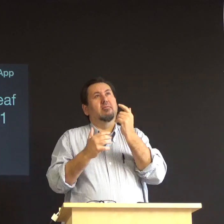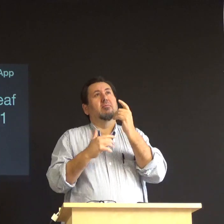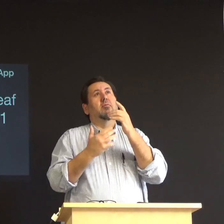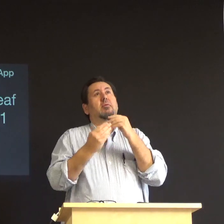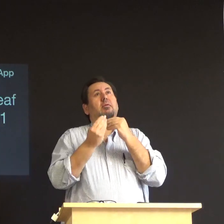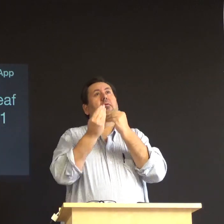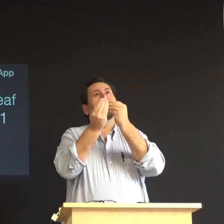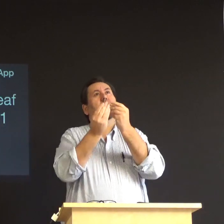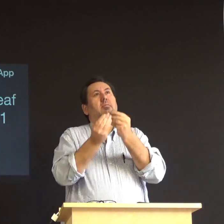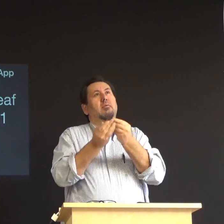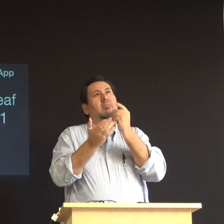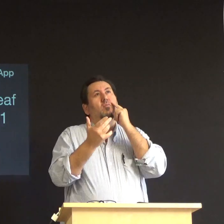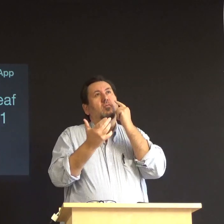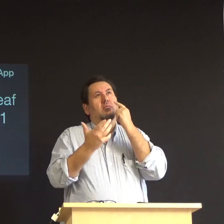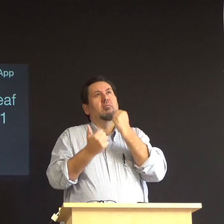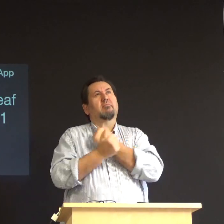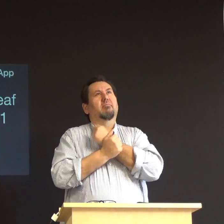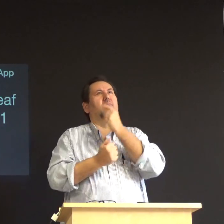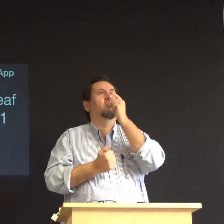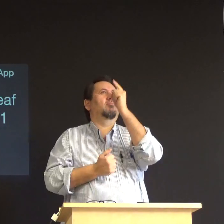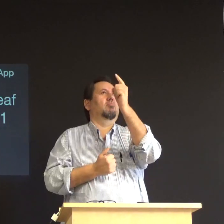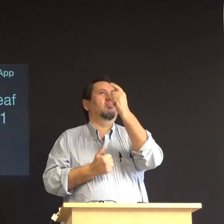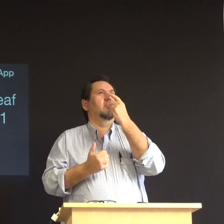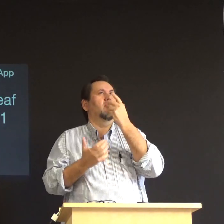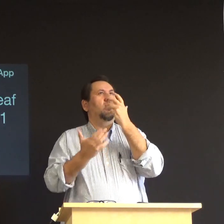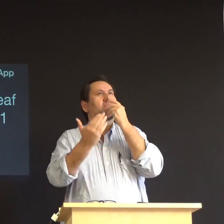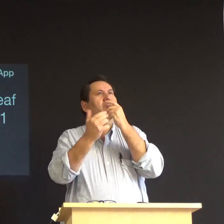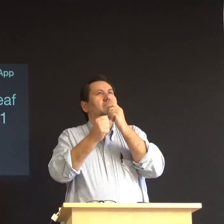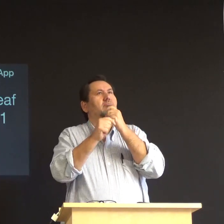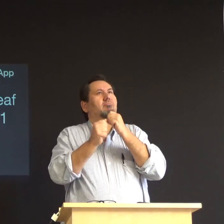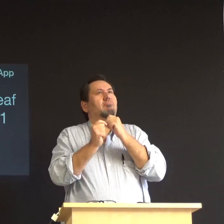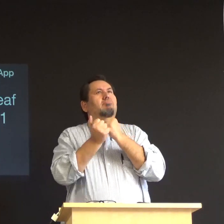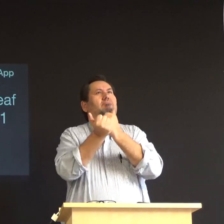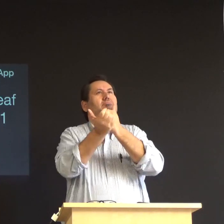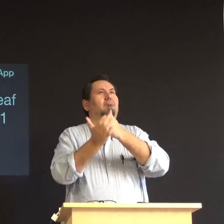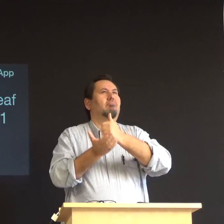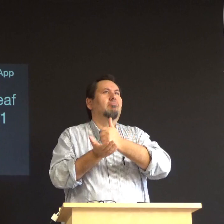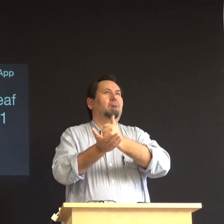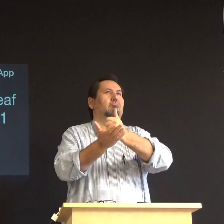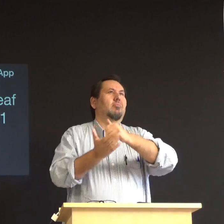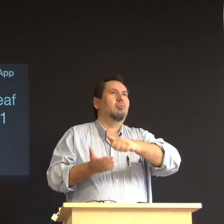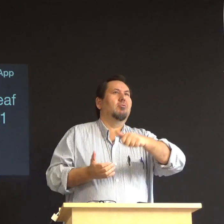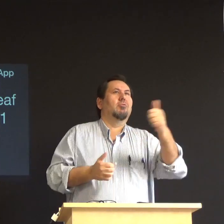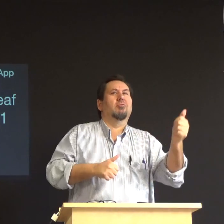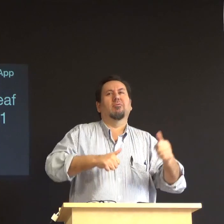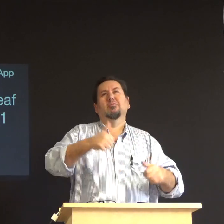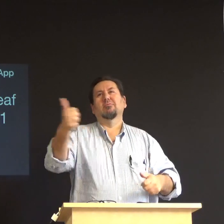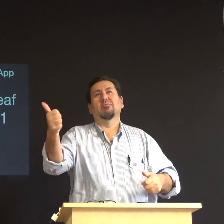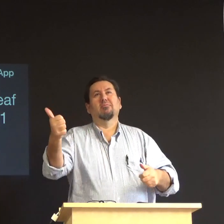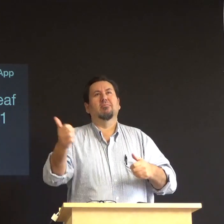I pray for every day, Lord. I give him money for you so we can help